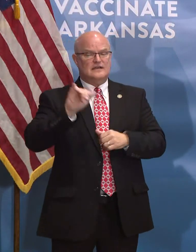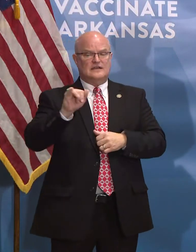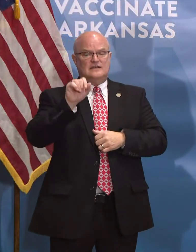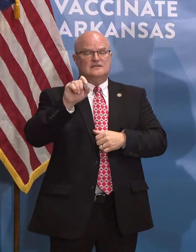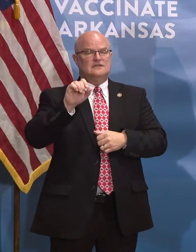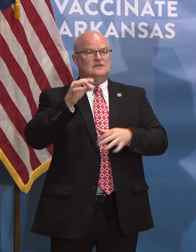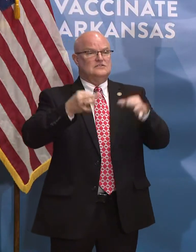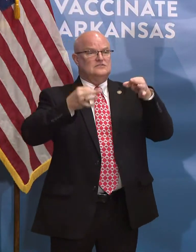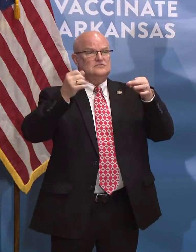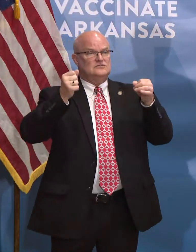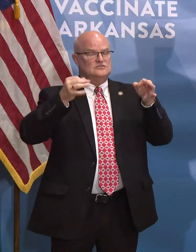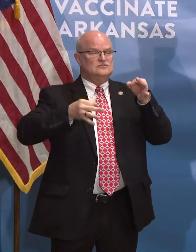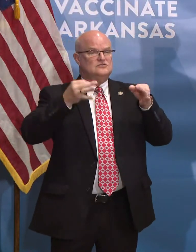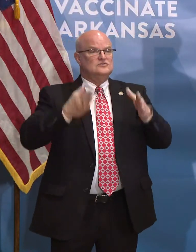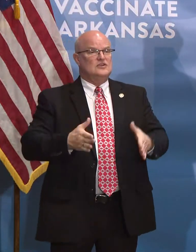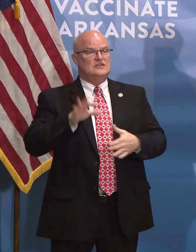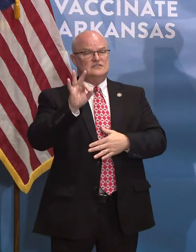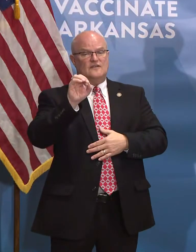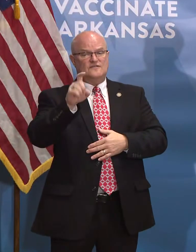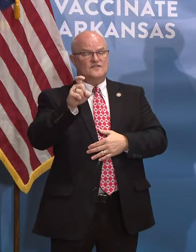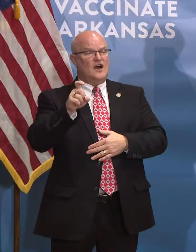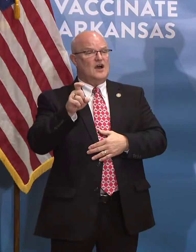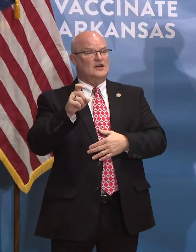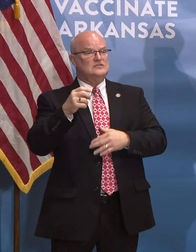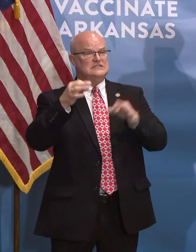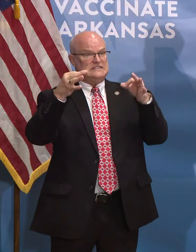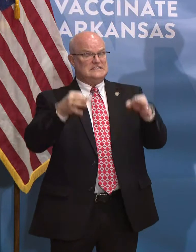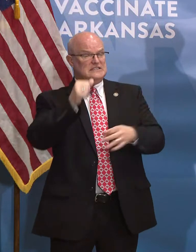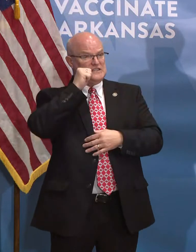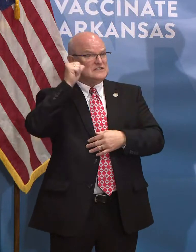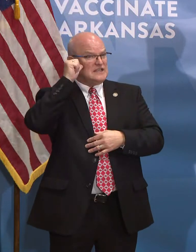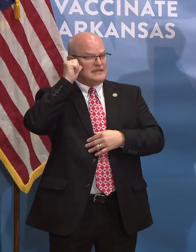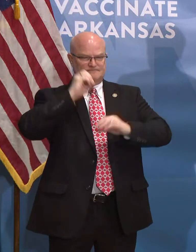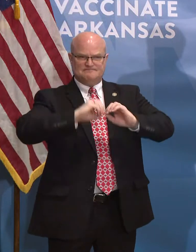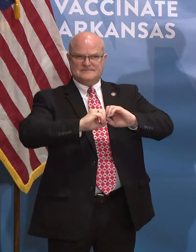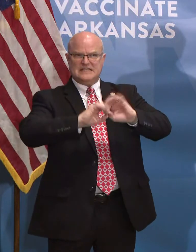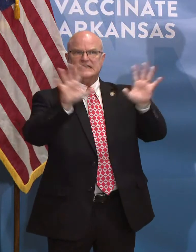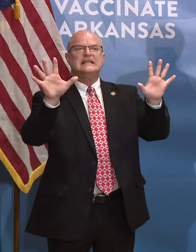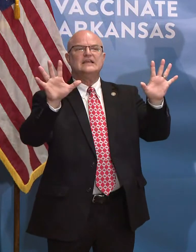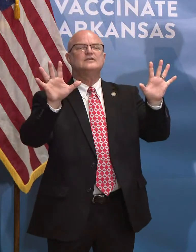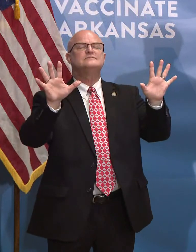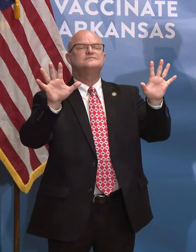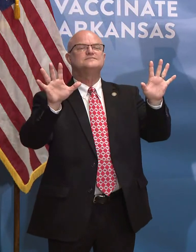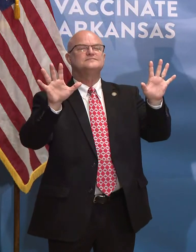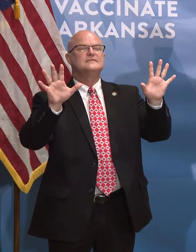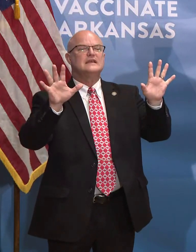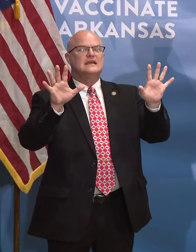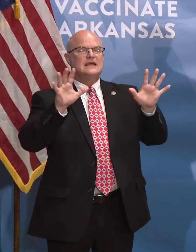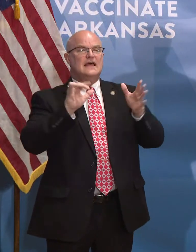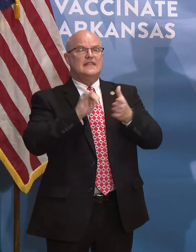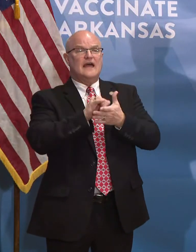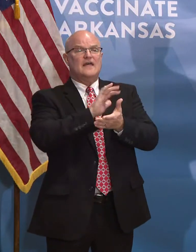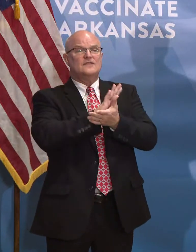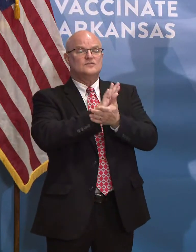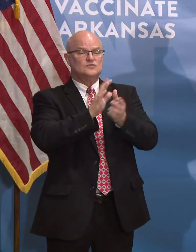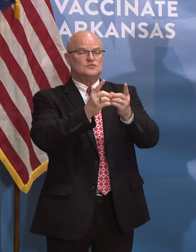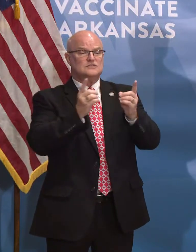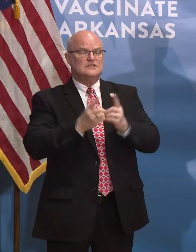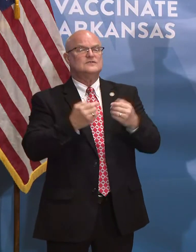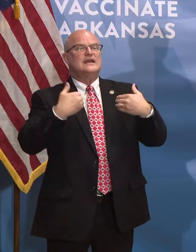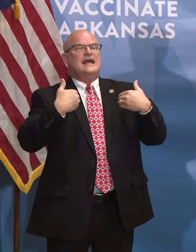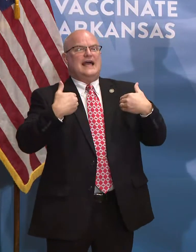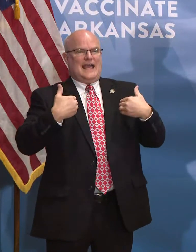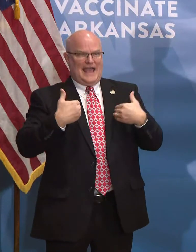ruling yesterday was very timely because that makes it clear without any doubt that the school districts